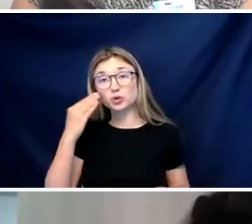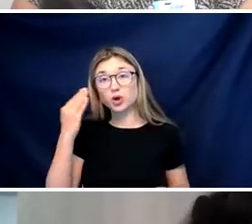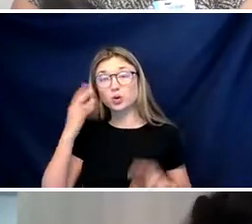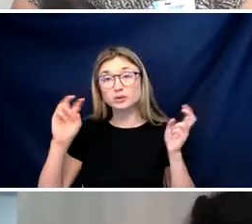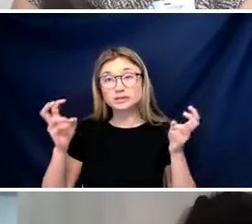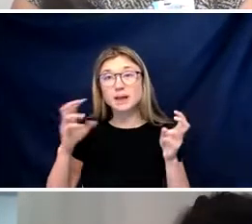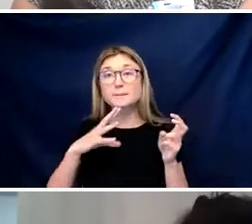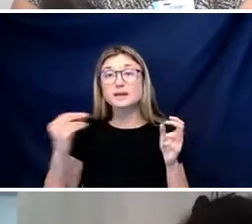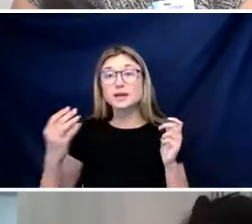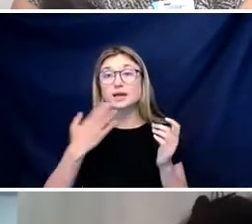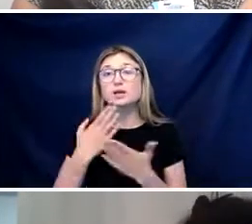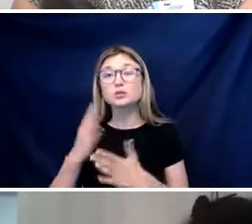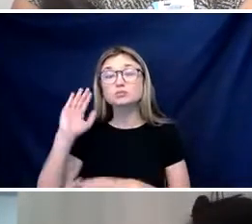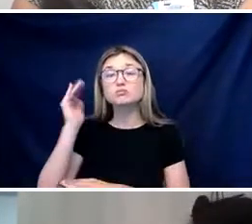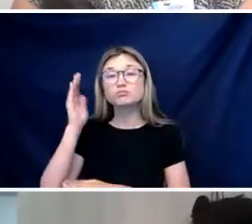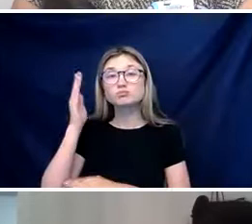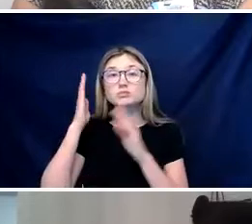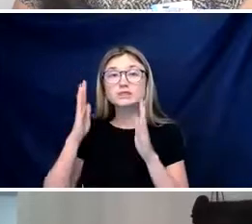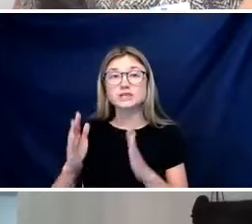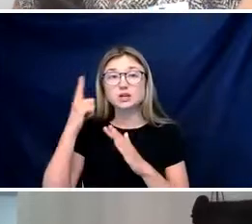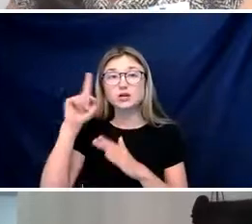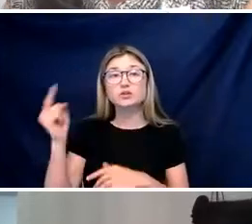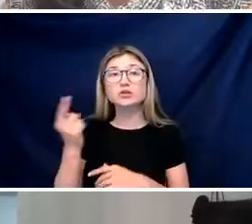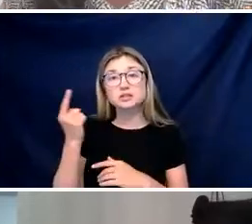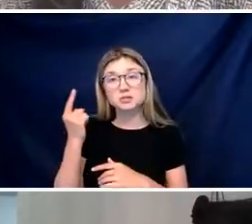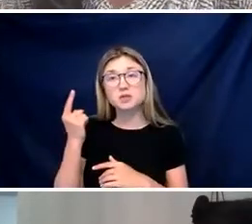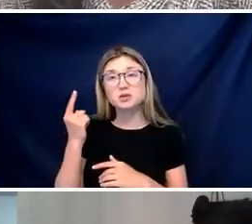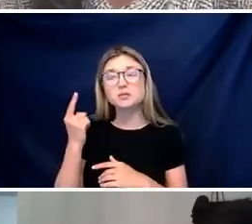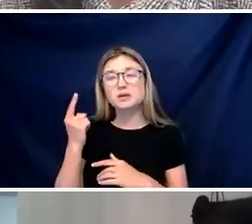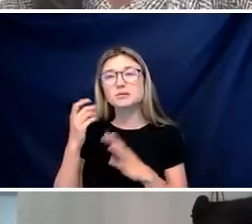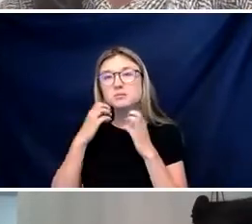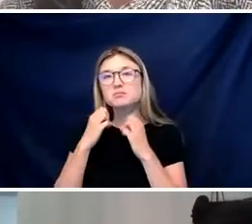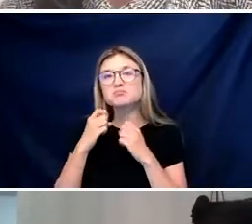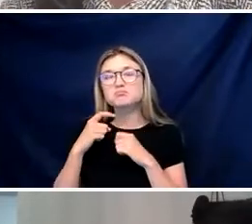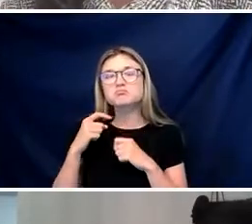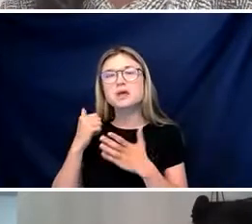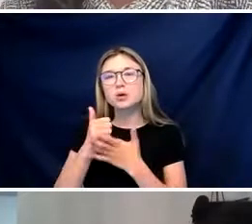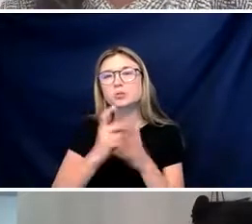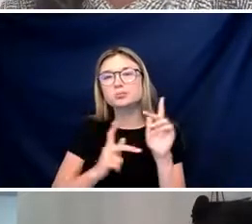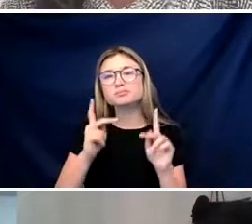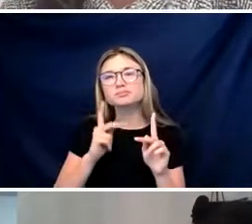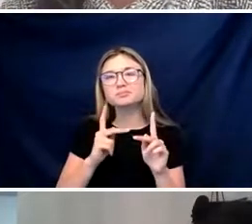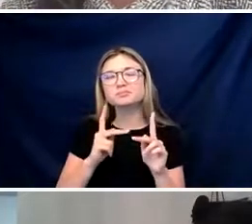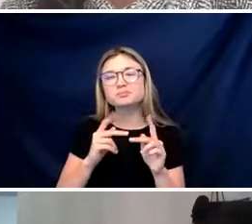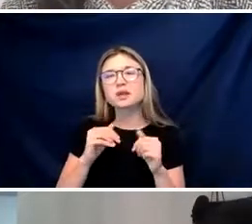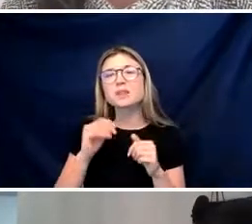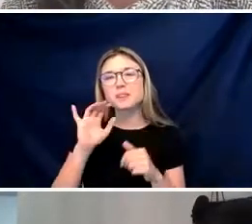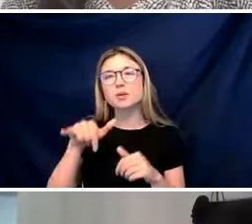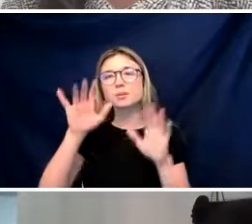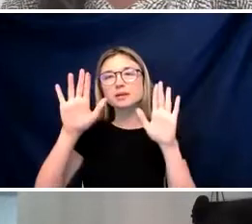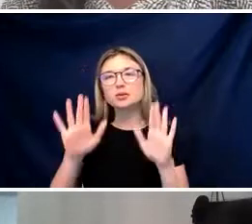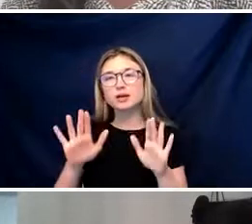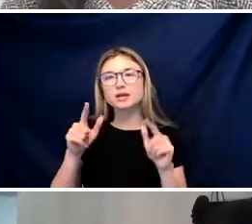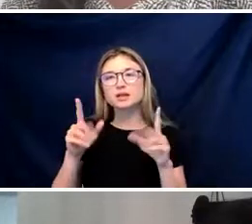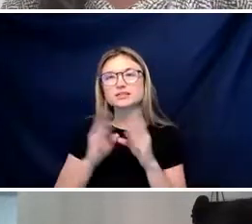good presenter on something that would really be meaningful, it'd be great. The sessions are typically about 50 minutes. If